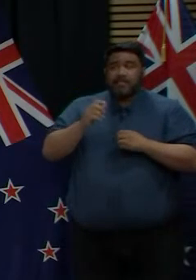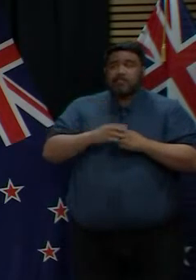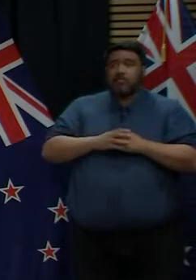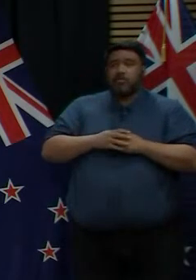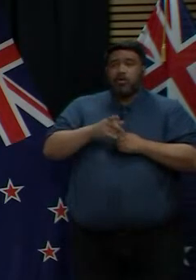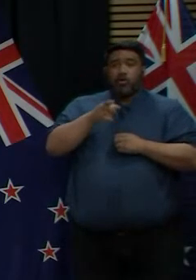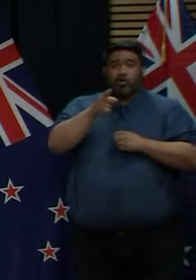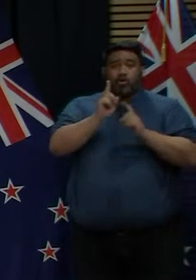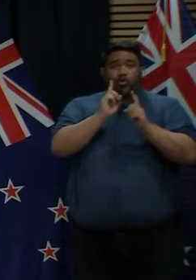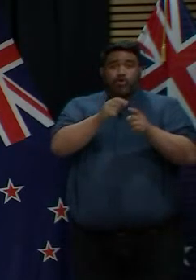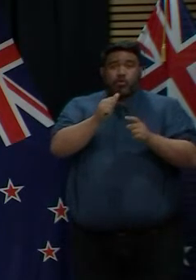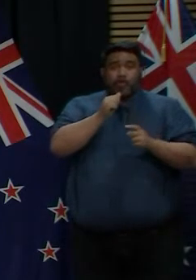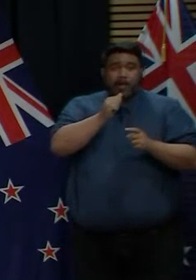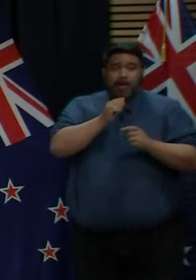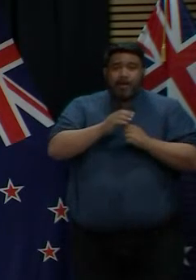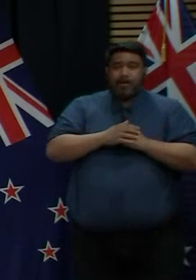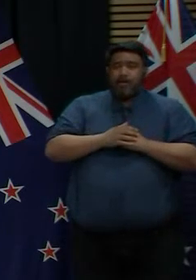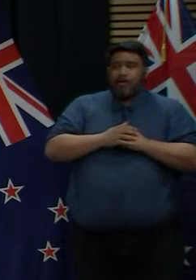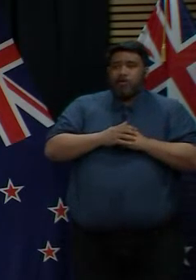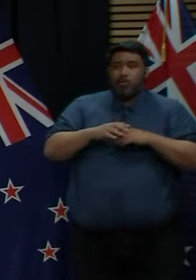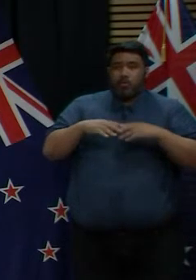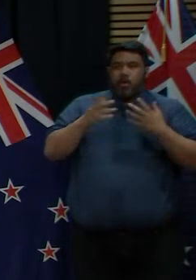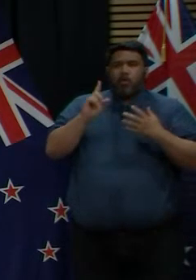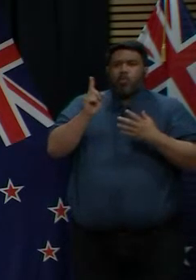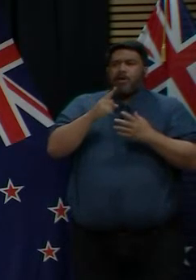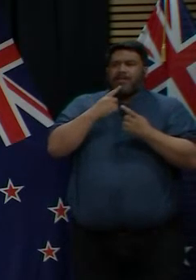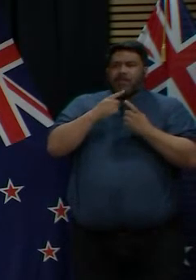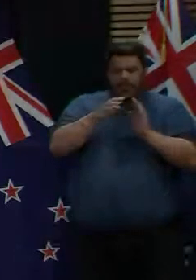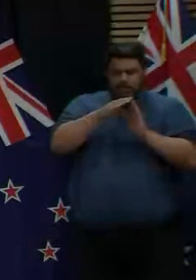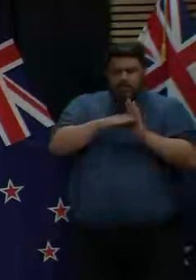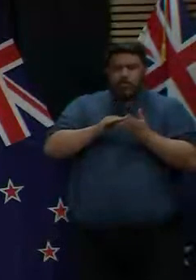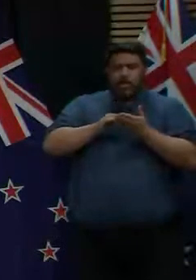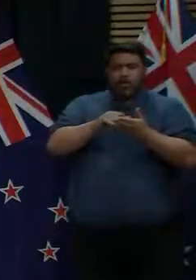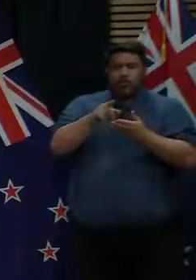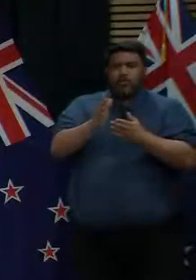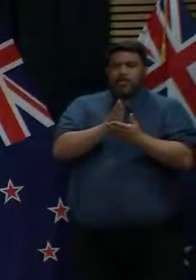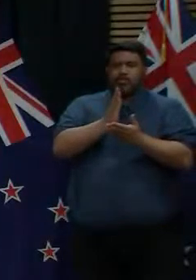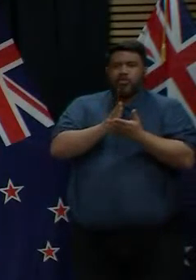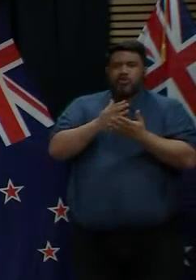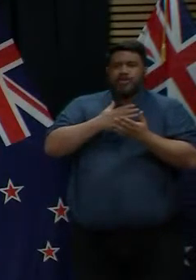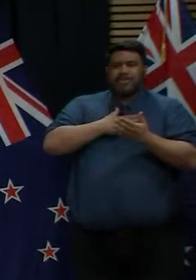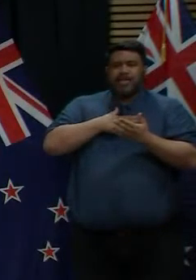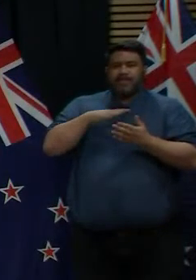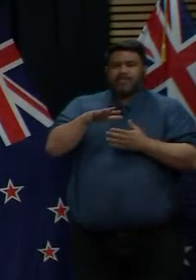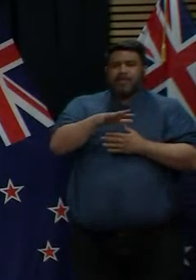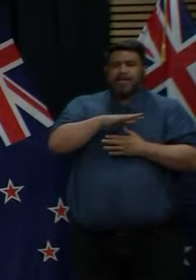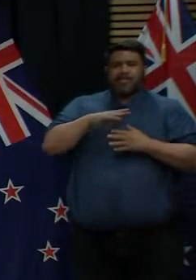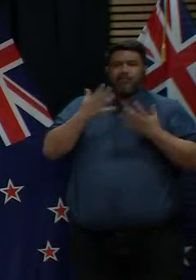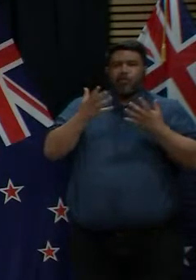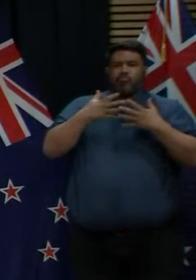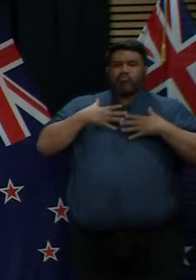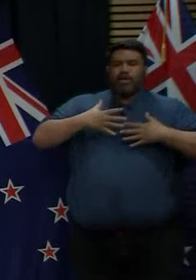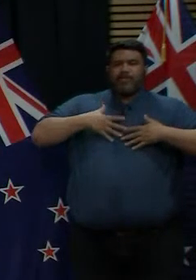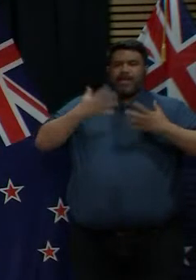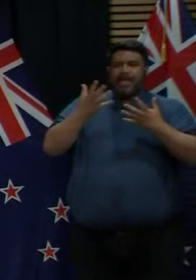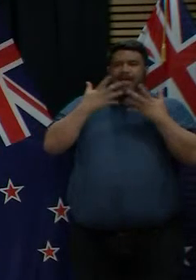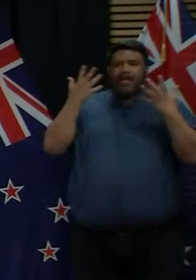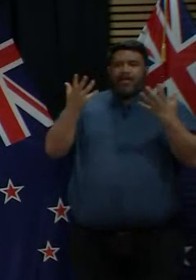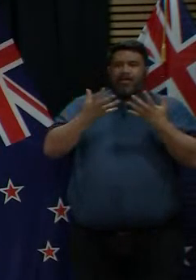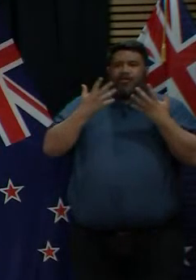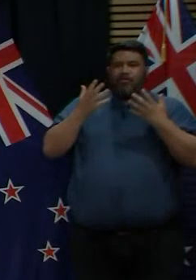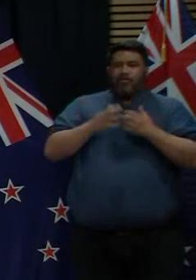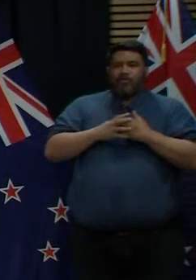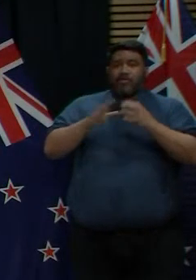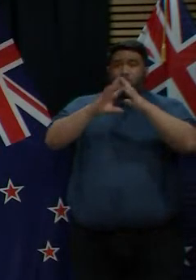venue, just useful information that can help make your space as safe as possible. And there's lots of countries around the world doing this work that we